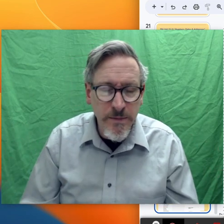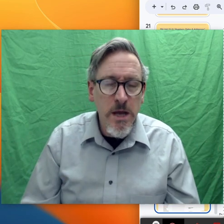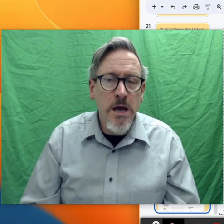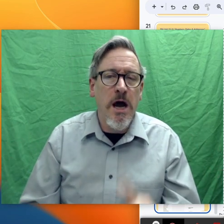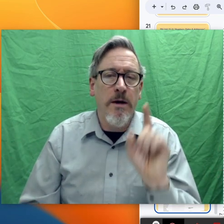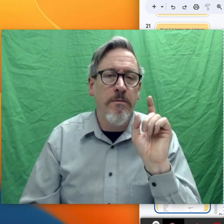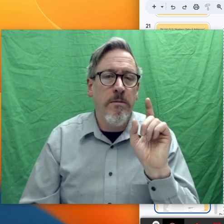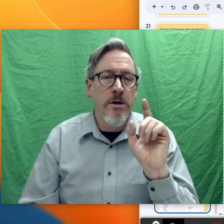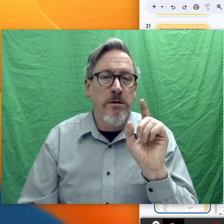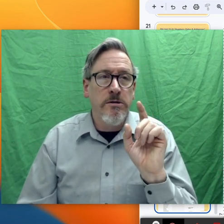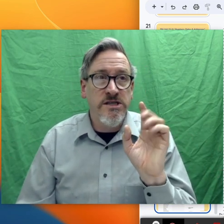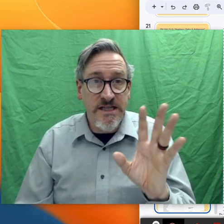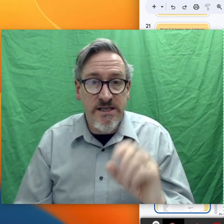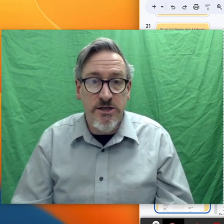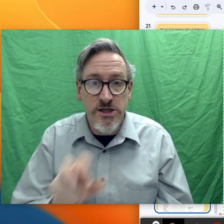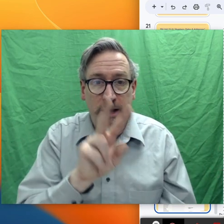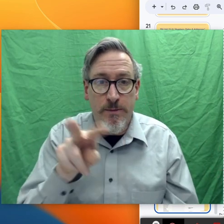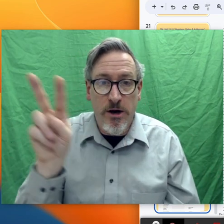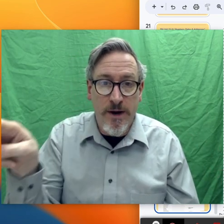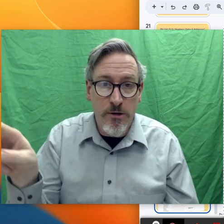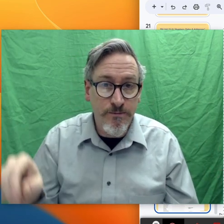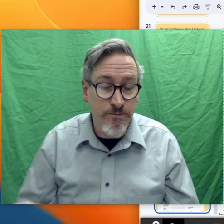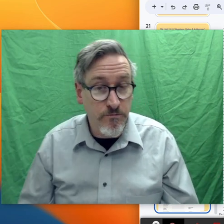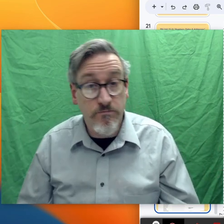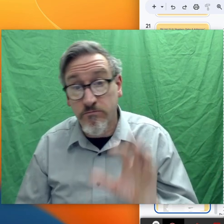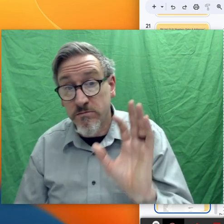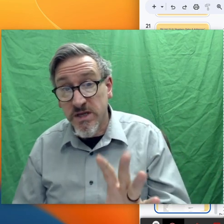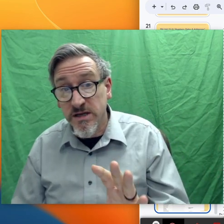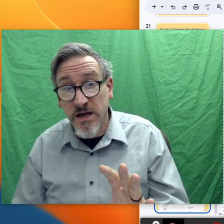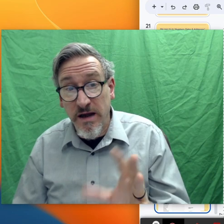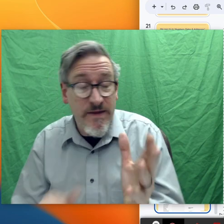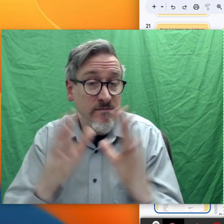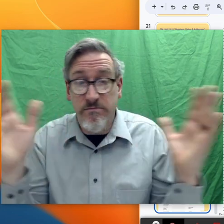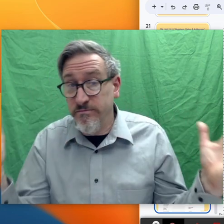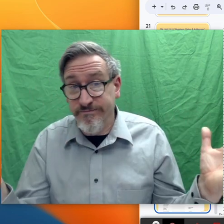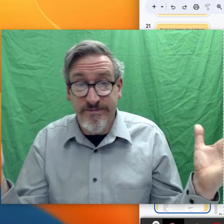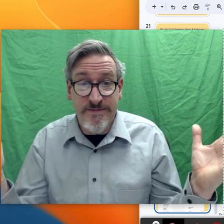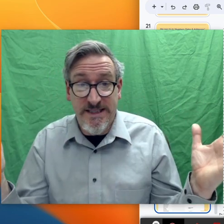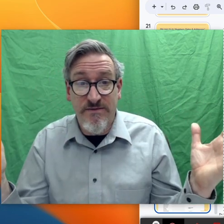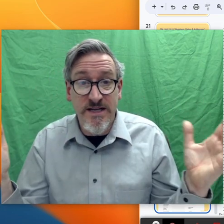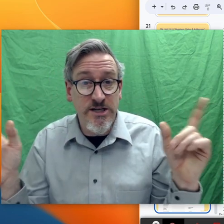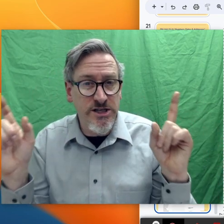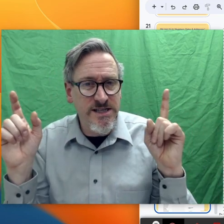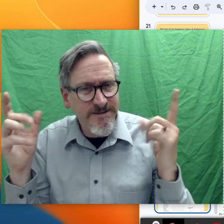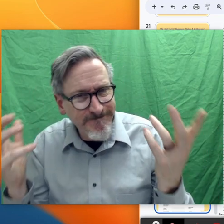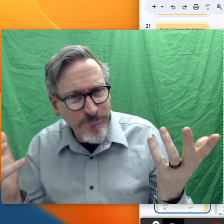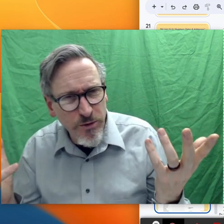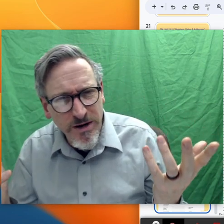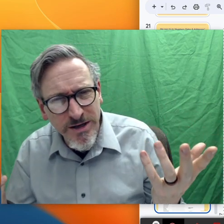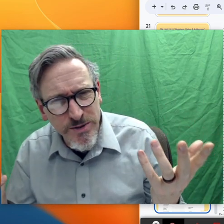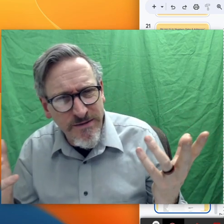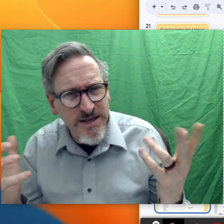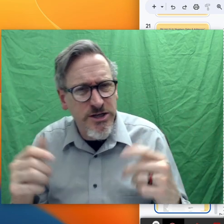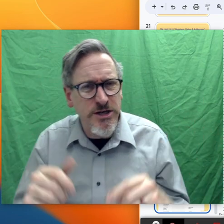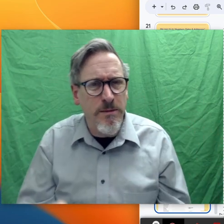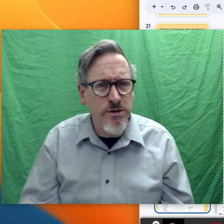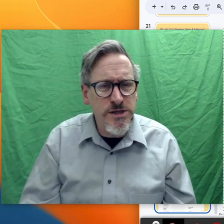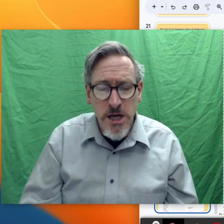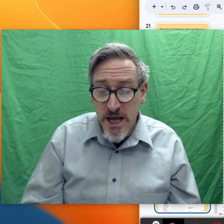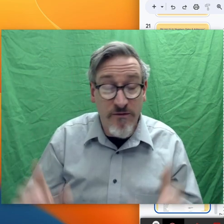funky. 6 digits, pair, and then 7 digits. We rarely do